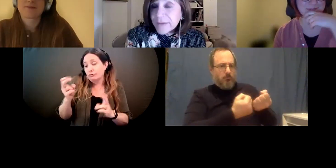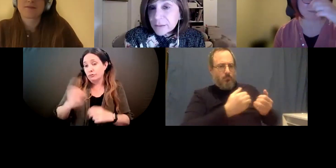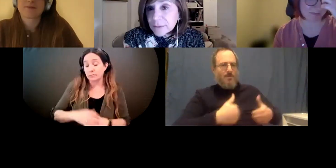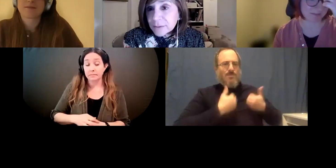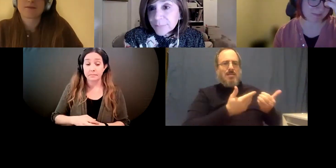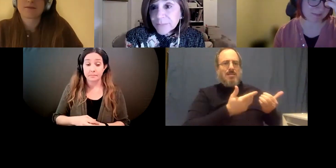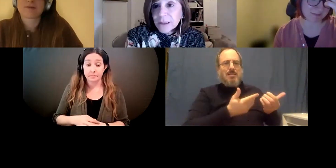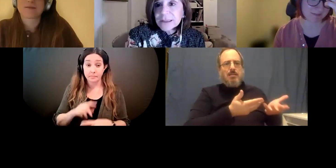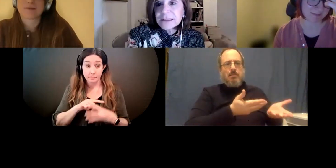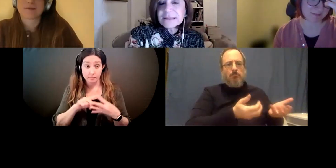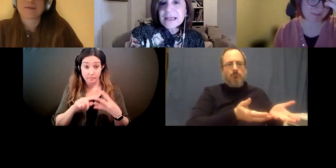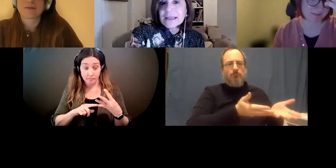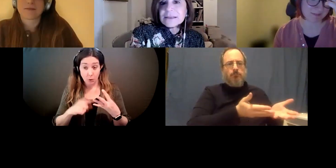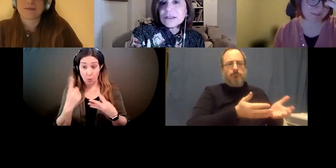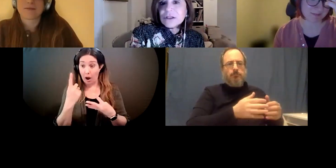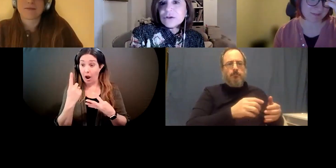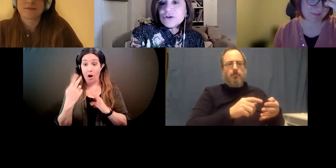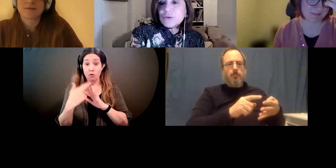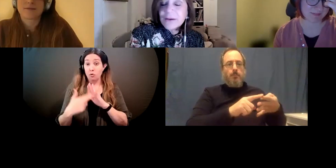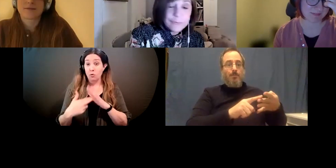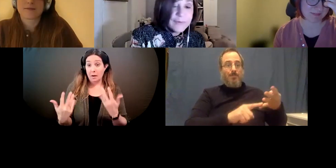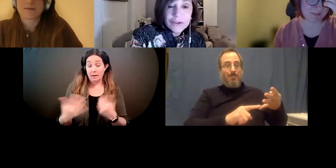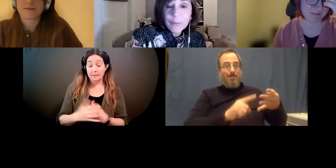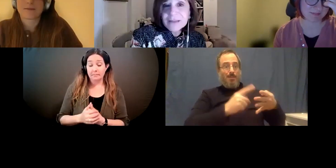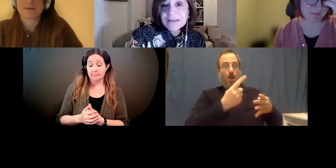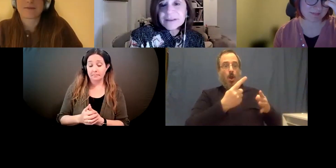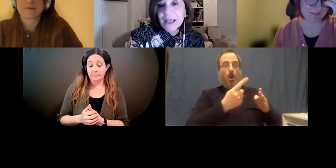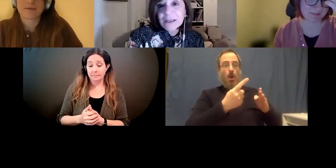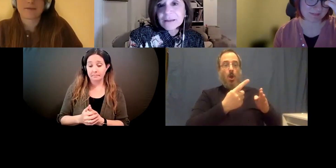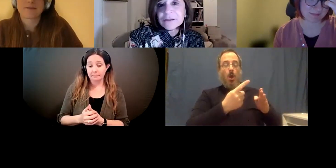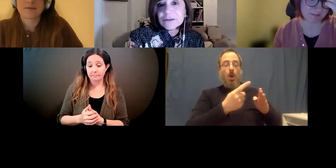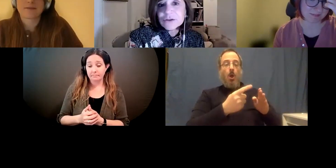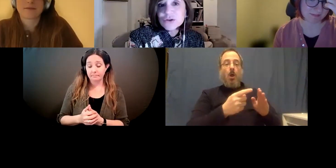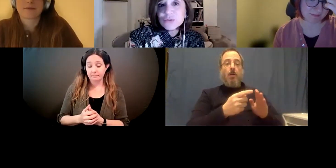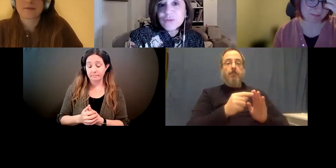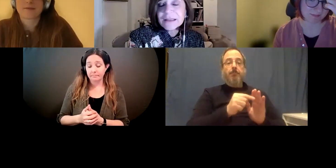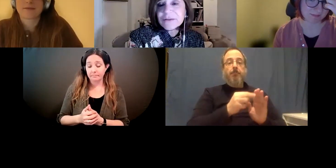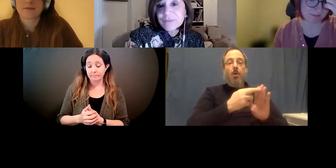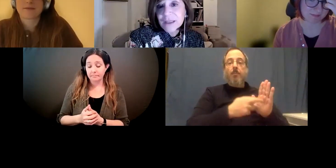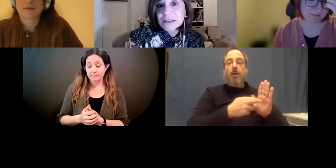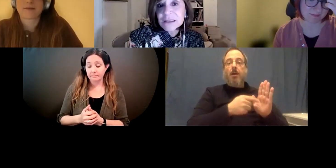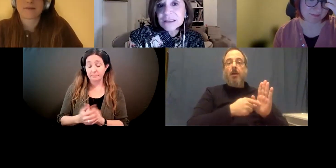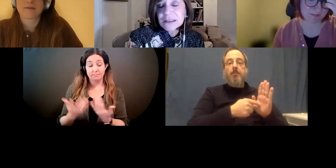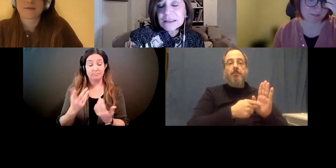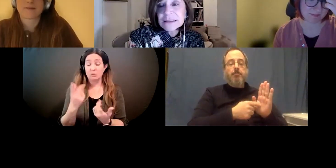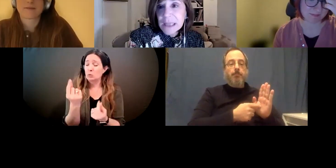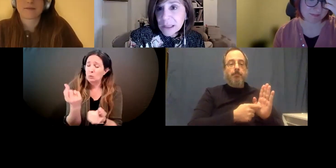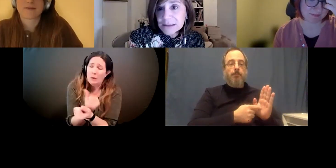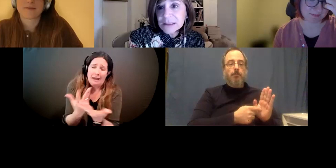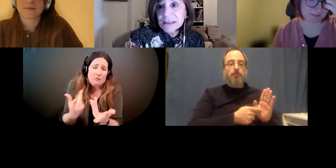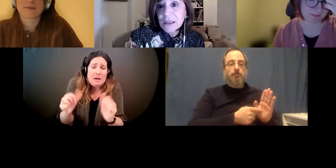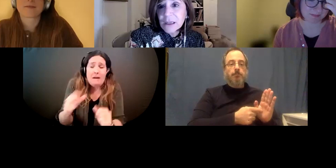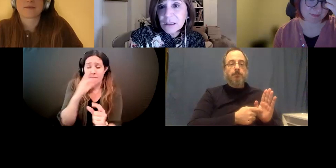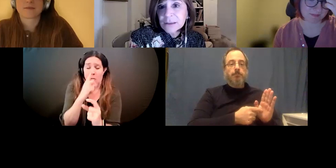of them is that do everything you possibly can to fight the fight,